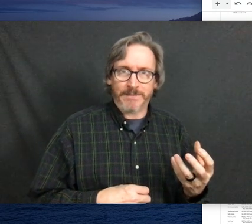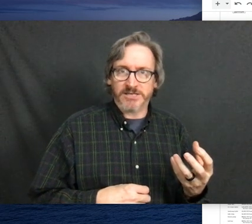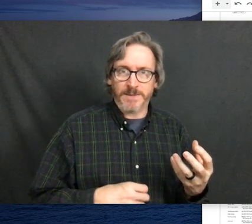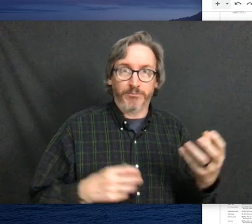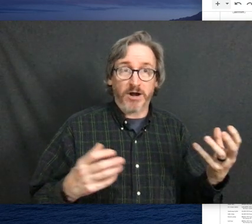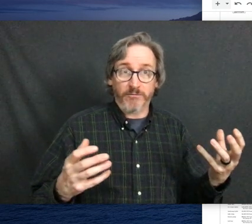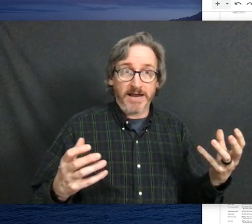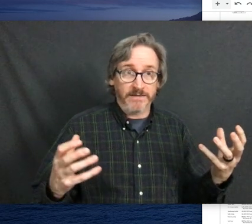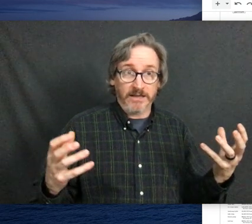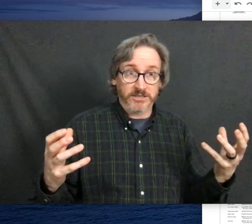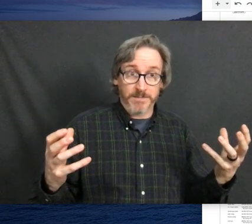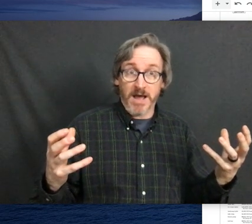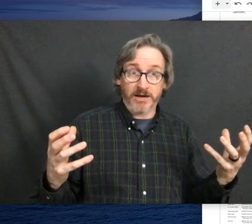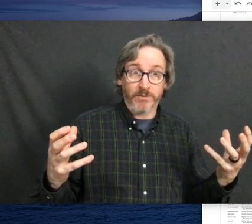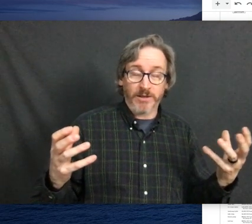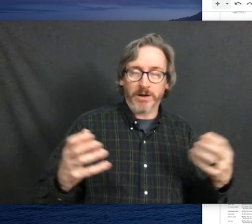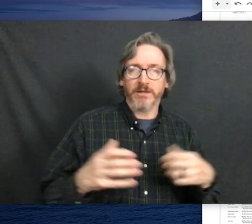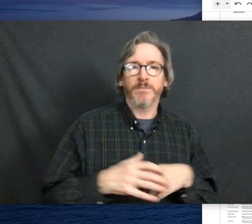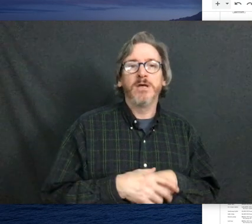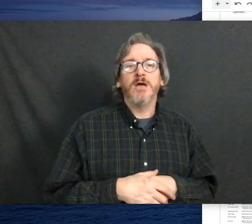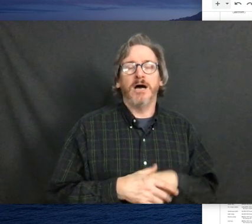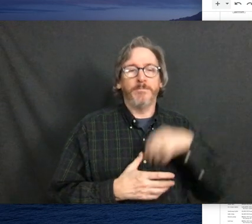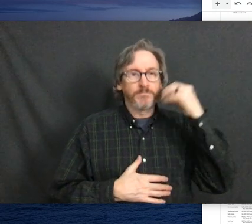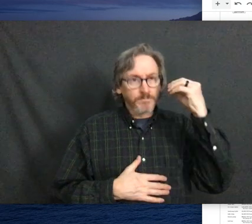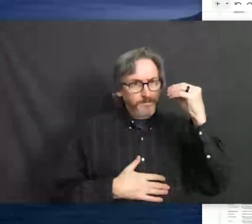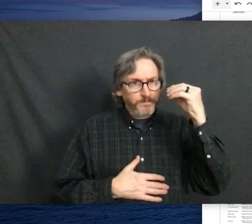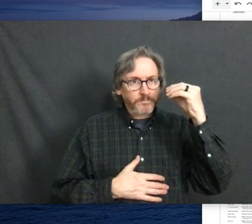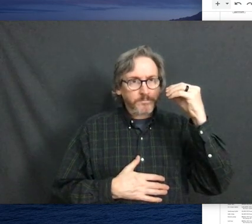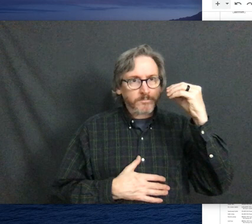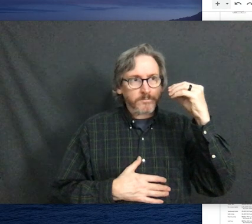contacts happens to be bright red and they look demonic when they wear them.